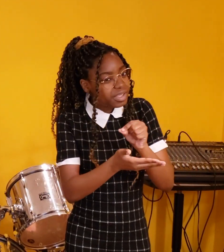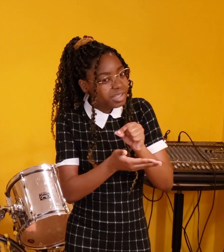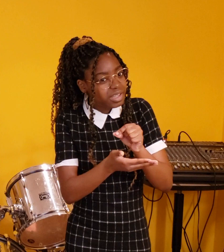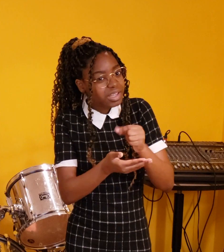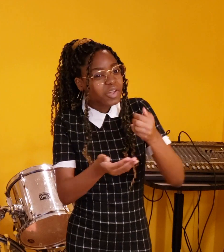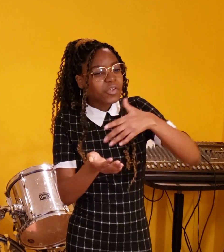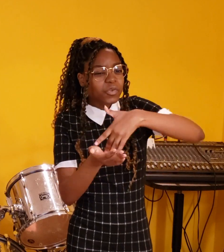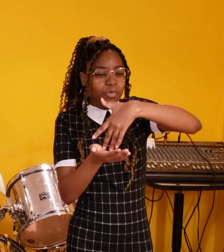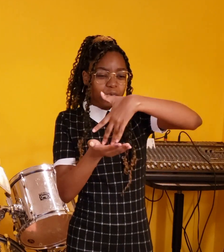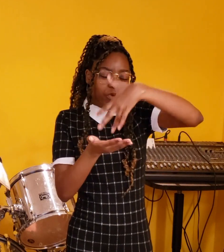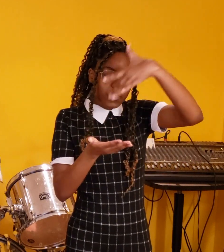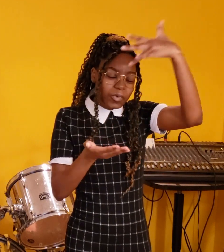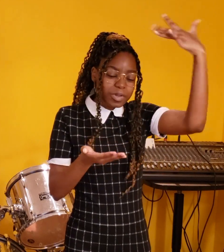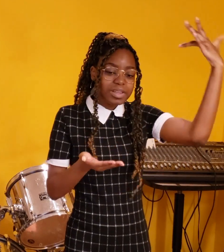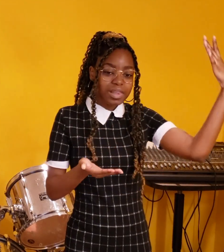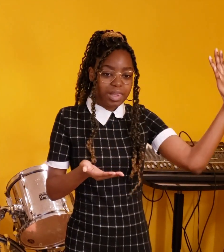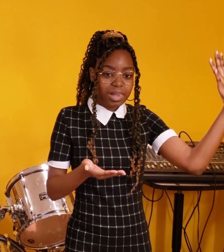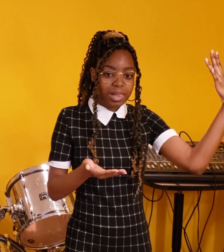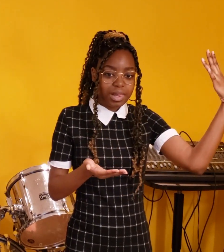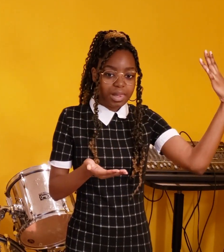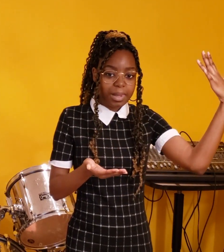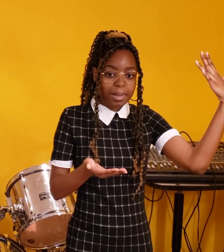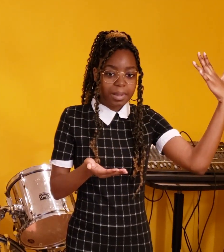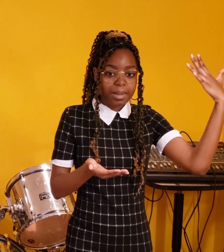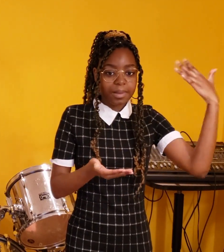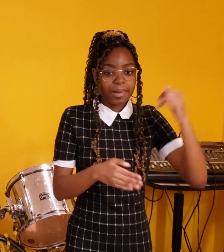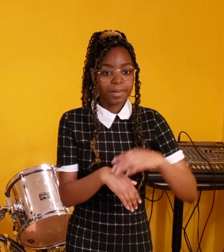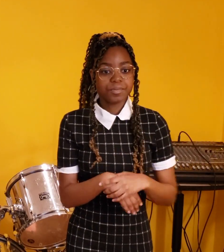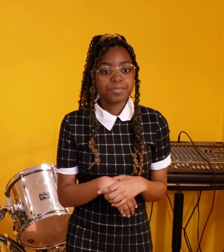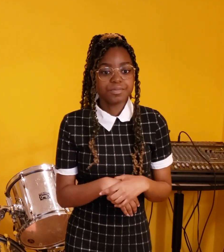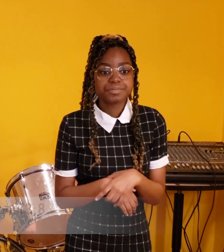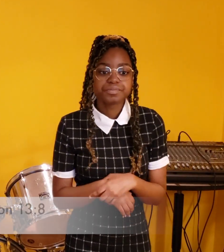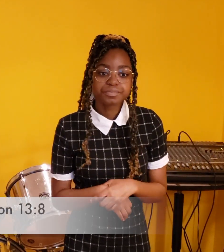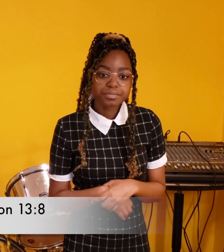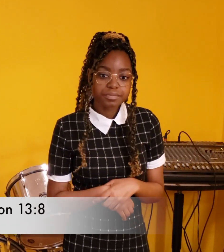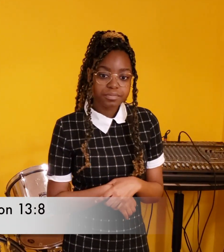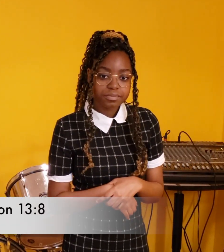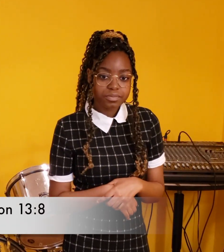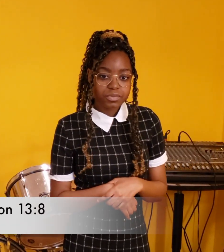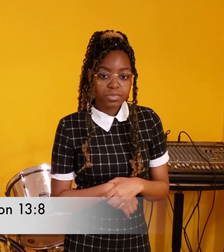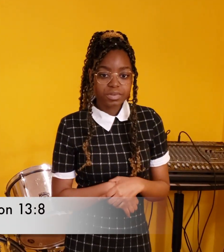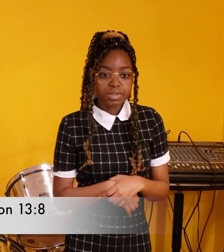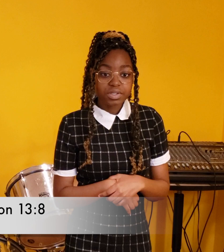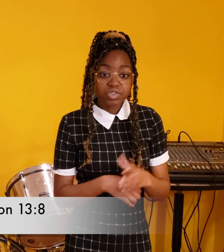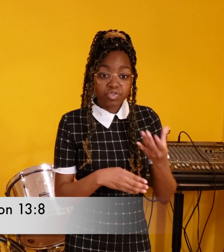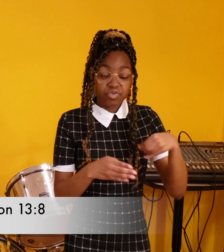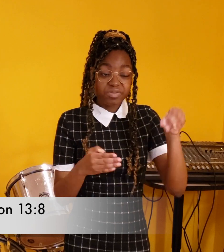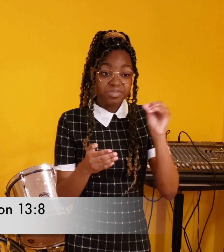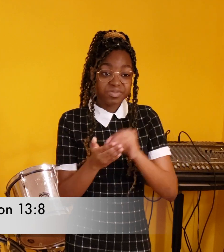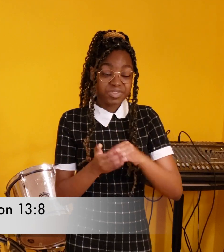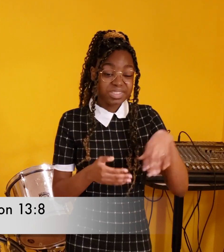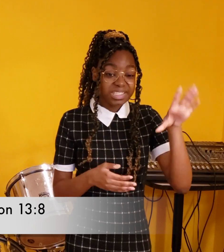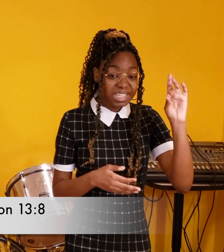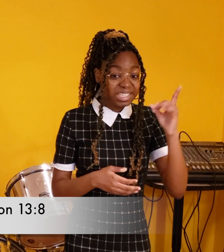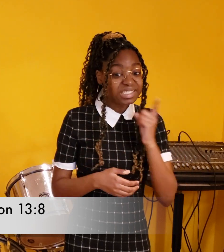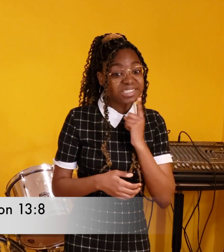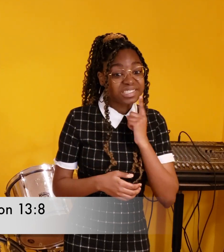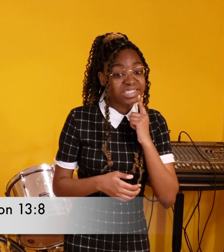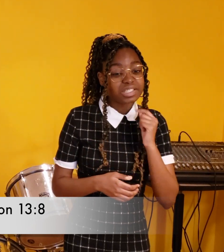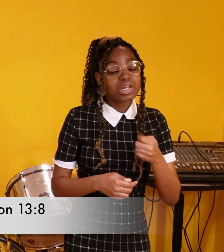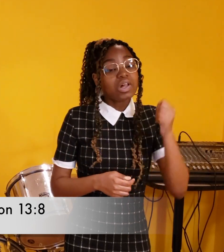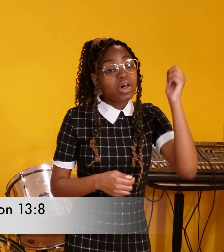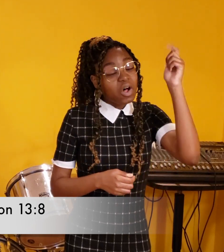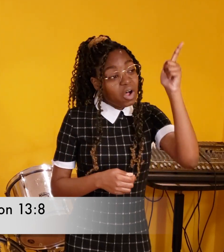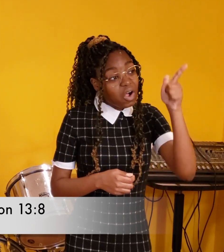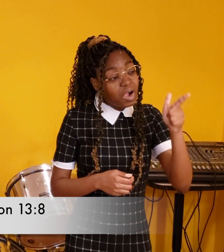to those who worship the Antichrist during the tribulation, Revelation 13 verse 8 says, "And